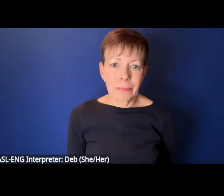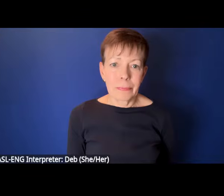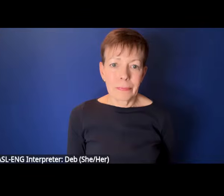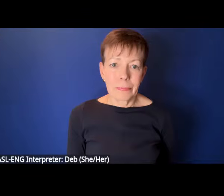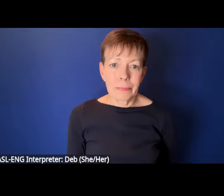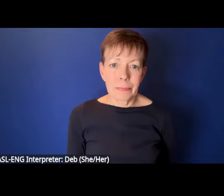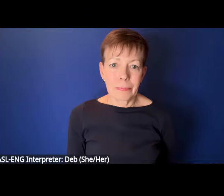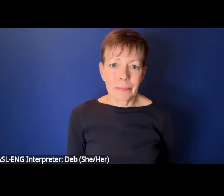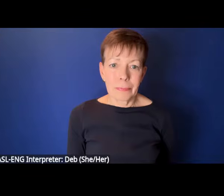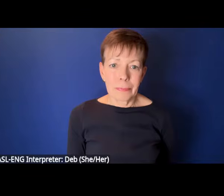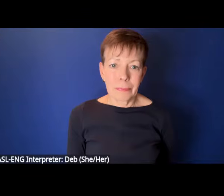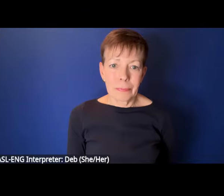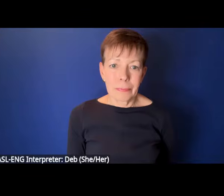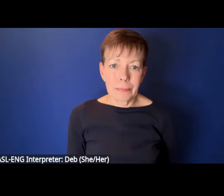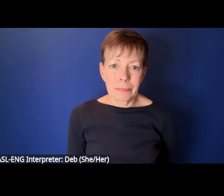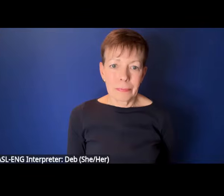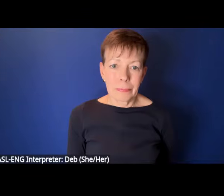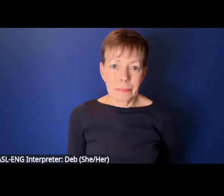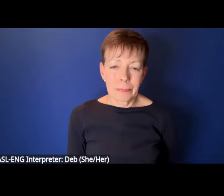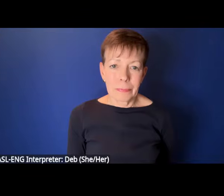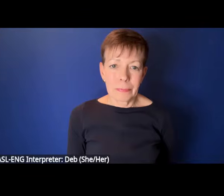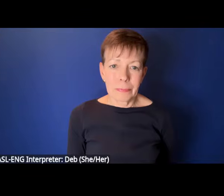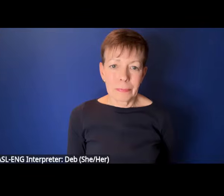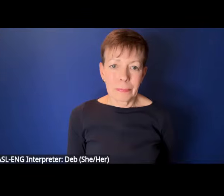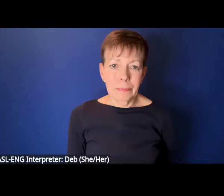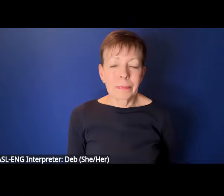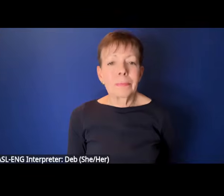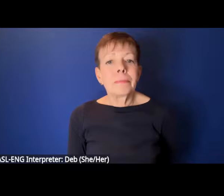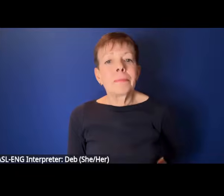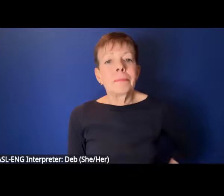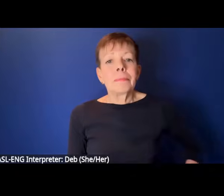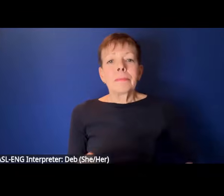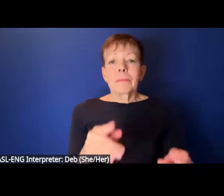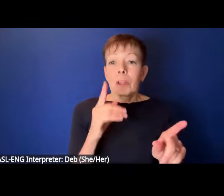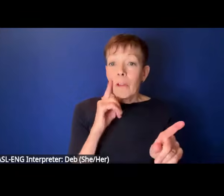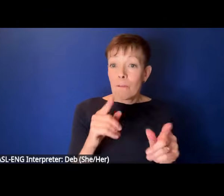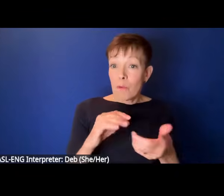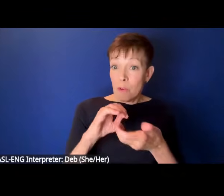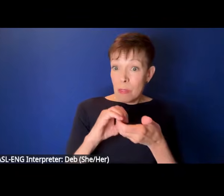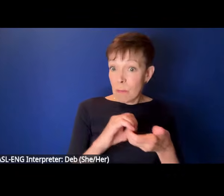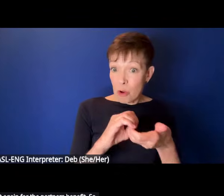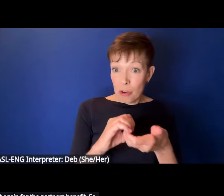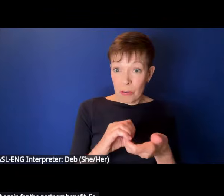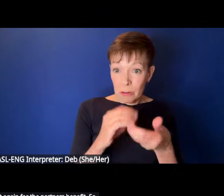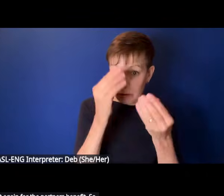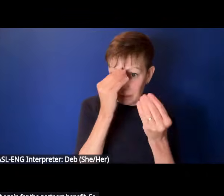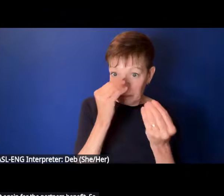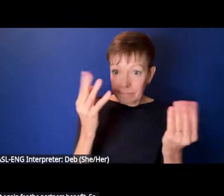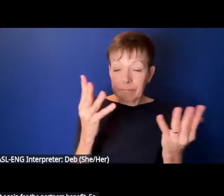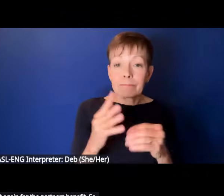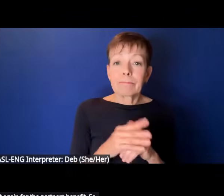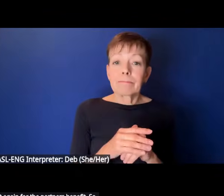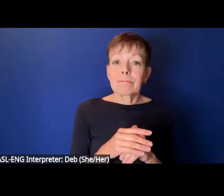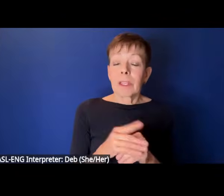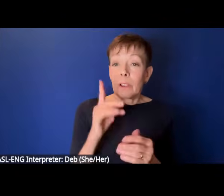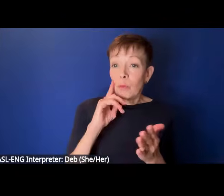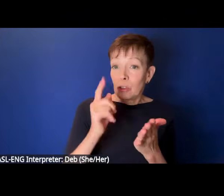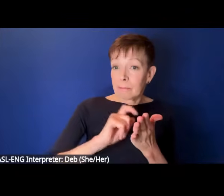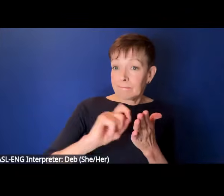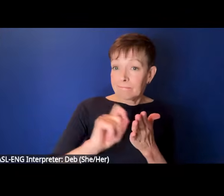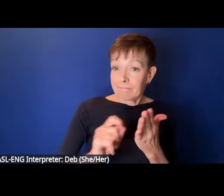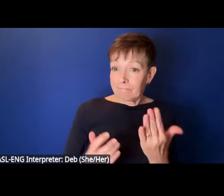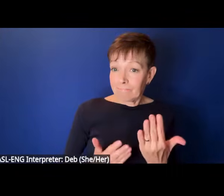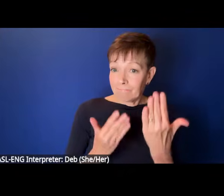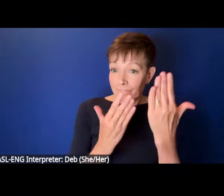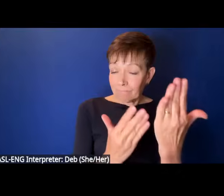And while you're reviewing that, I'll just, again, for the partners' benefit, so we're gonna put together a motion just to